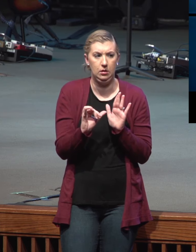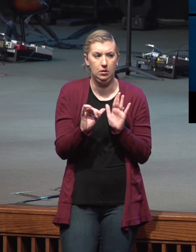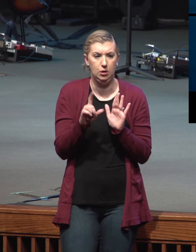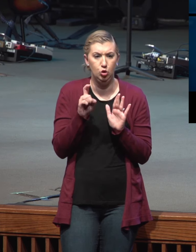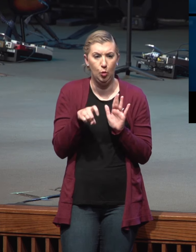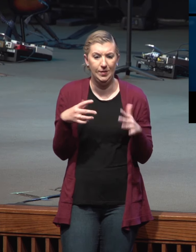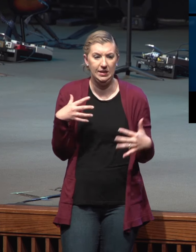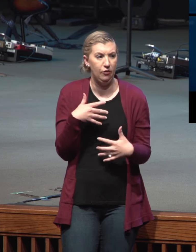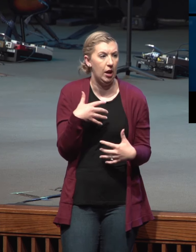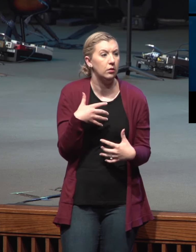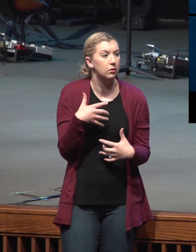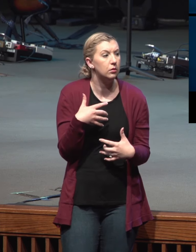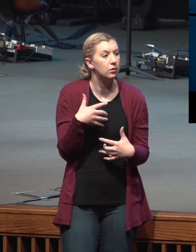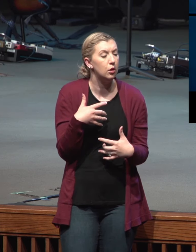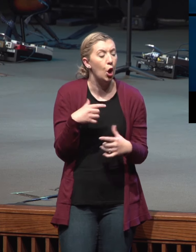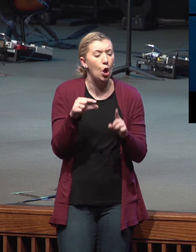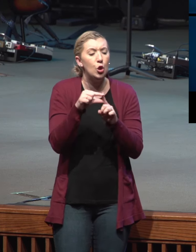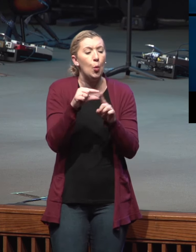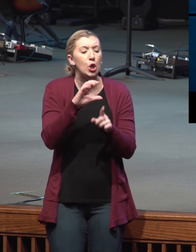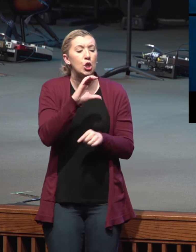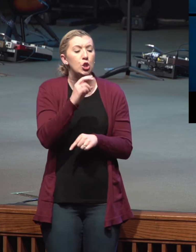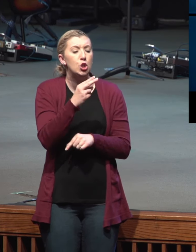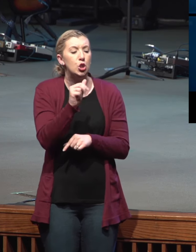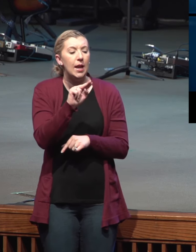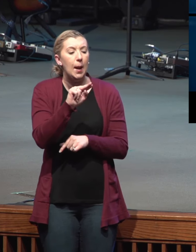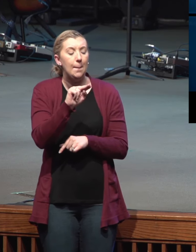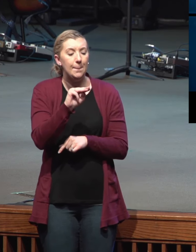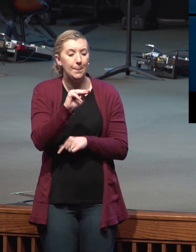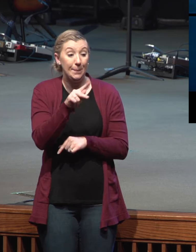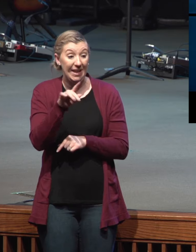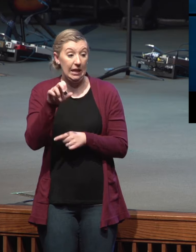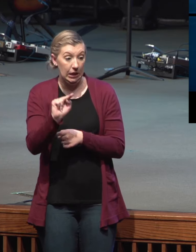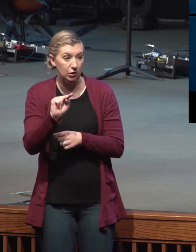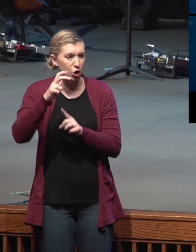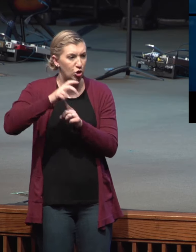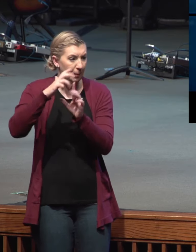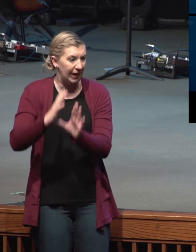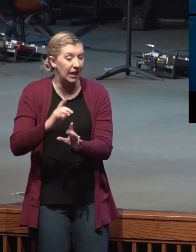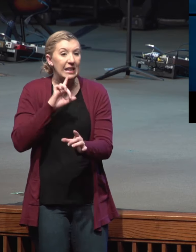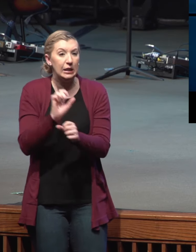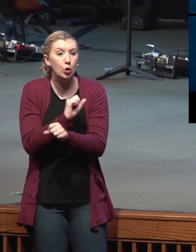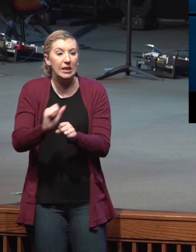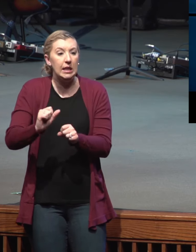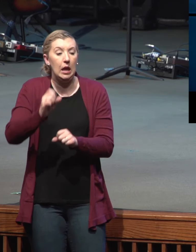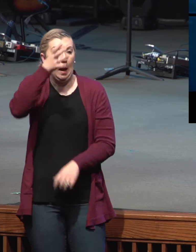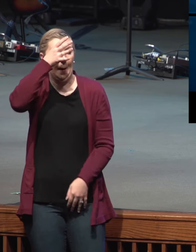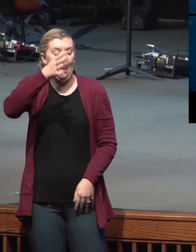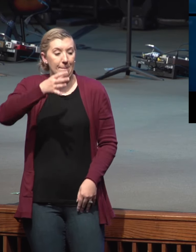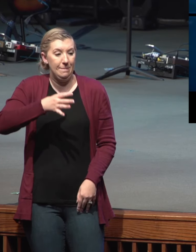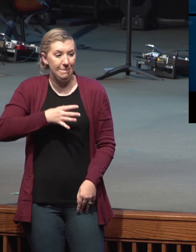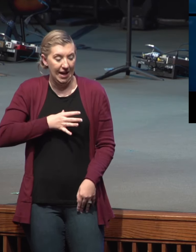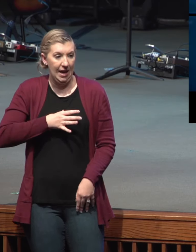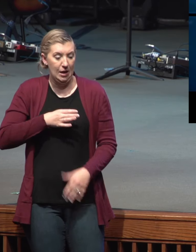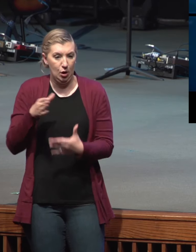terrifying. Now, the word champion is literally a man between the